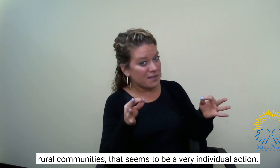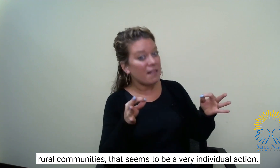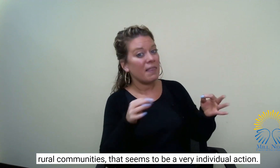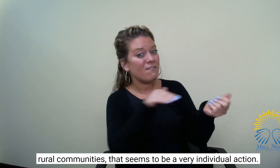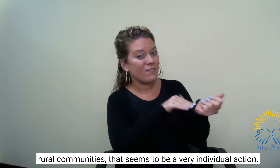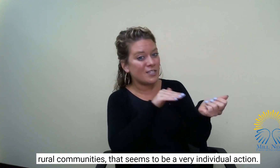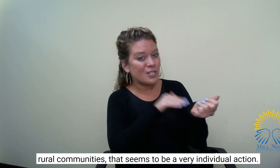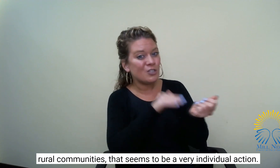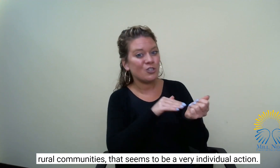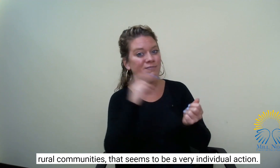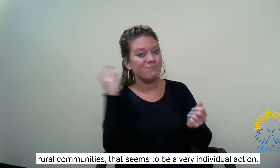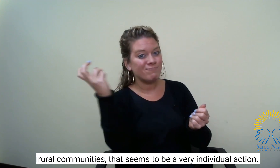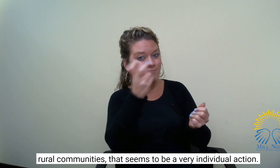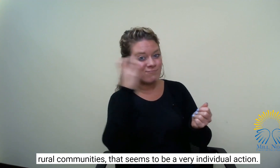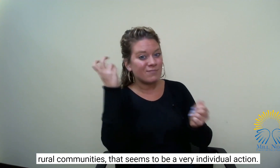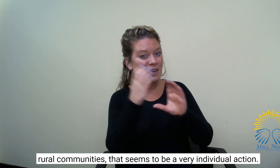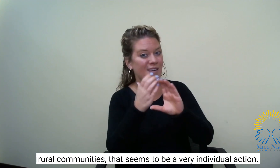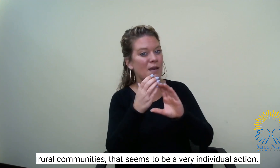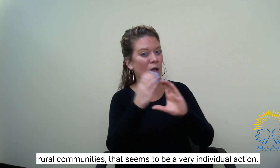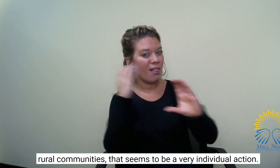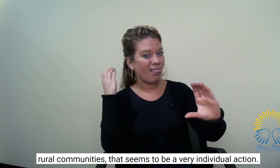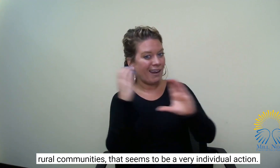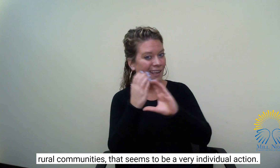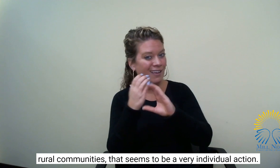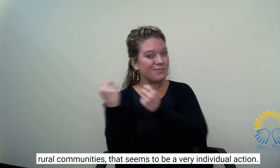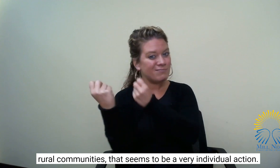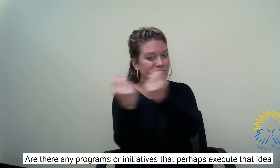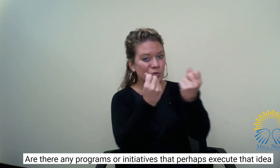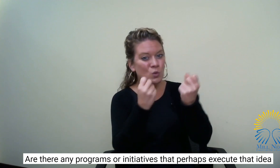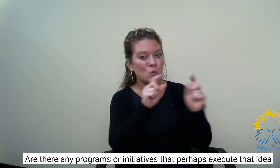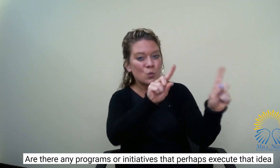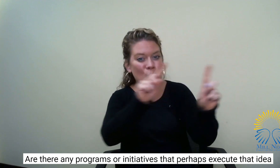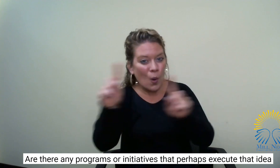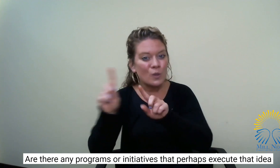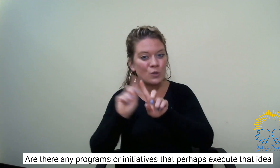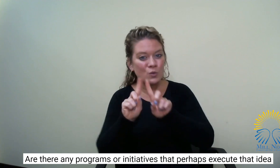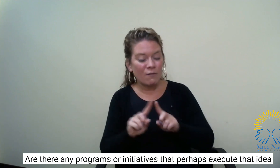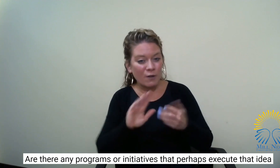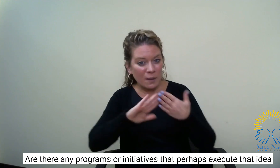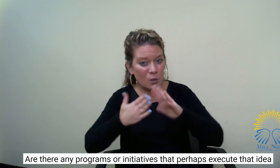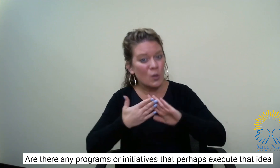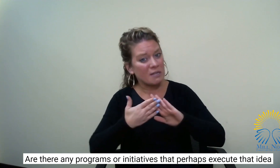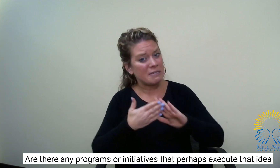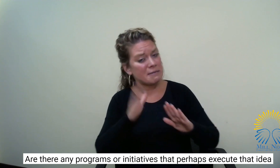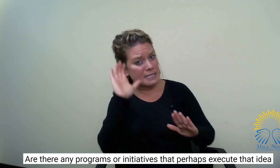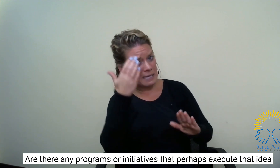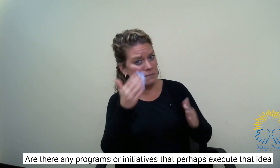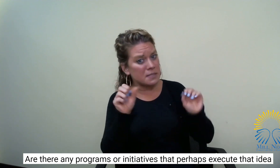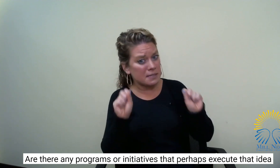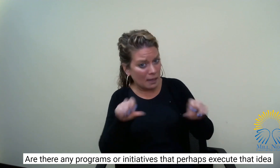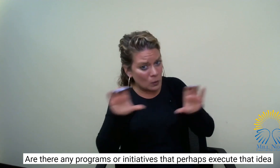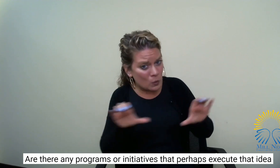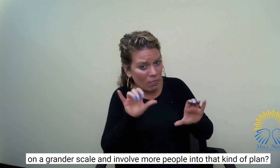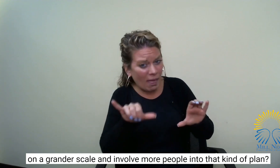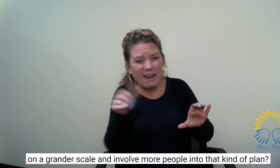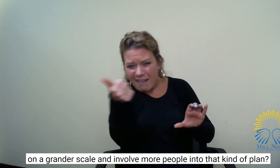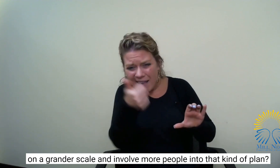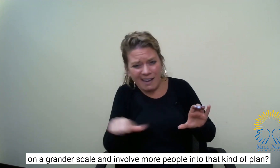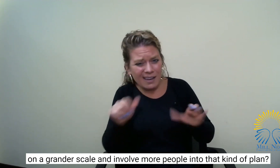communities, that seems to be a very individual action. Are there any programs or initiatives that perhaps execute that idea on a grander scale